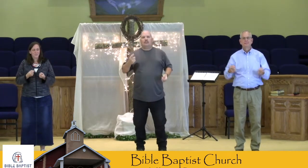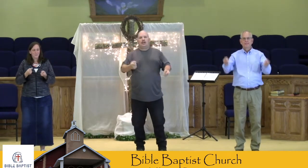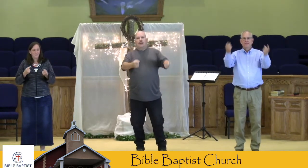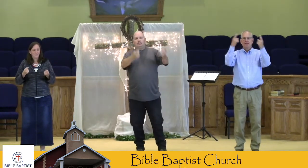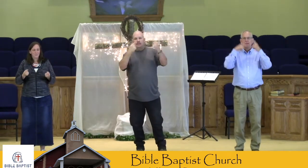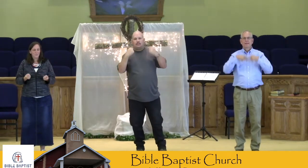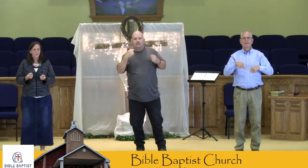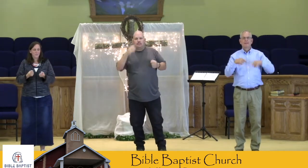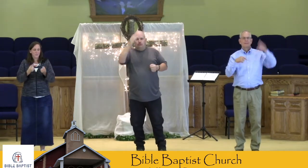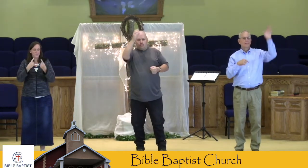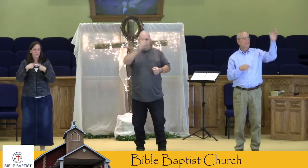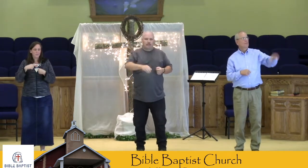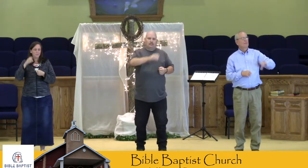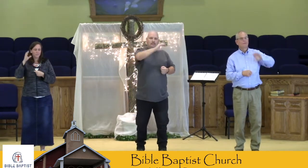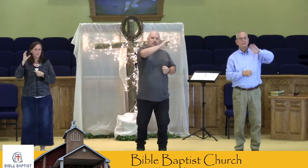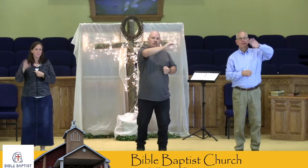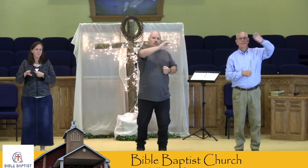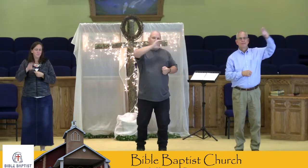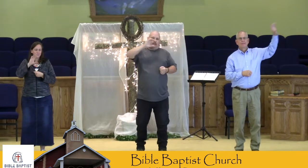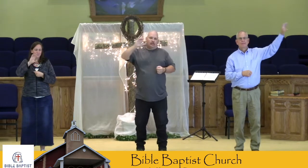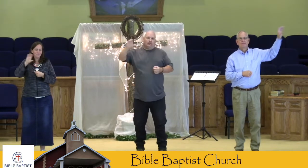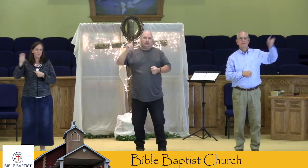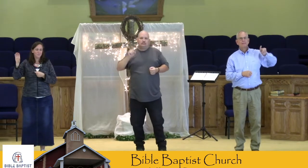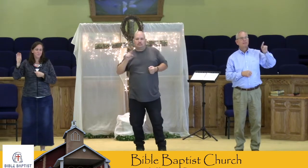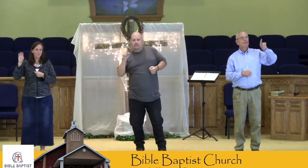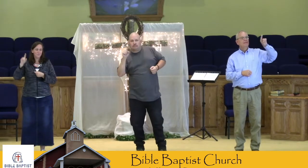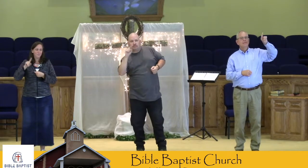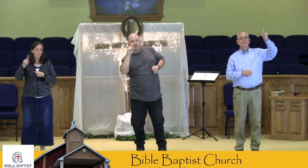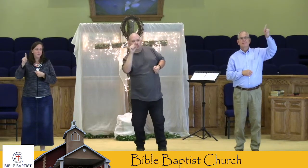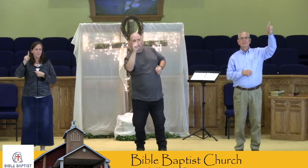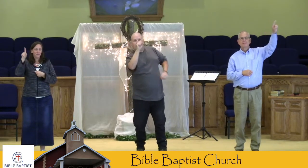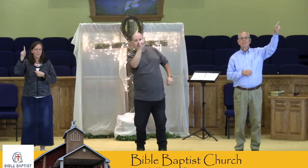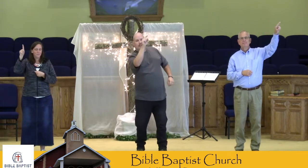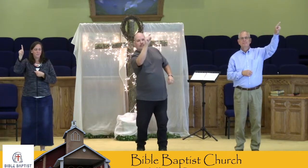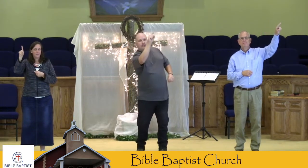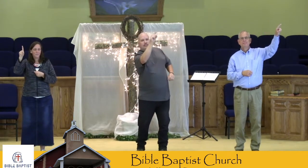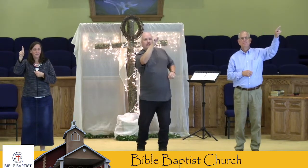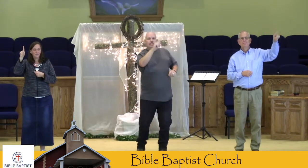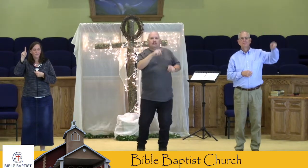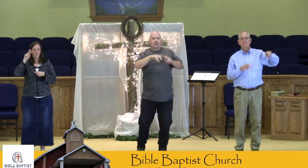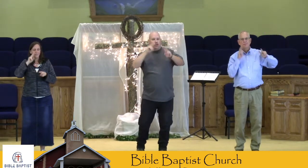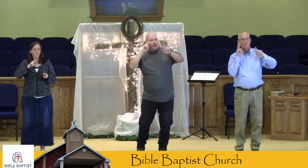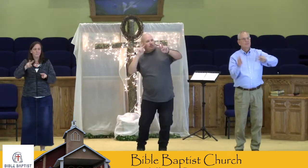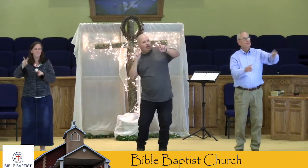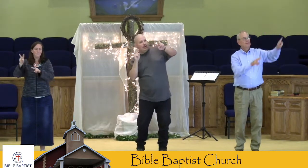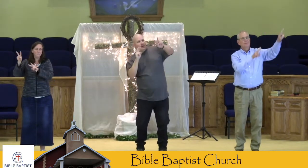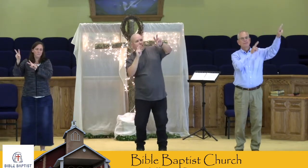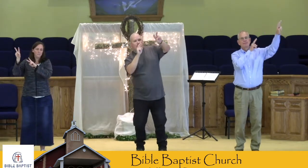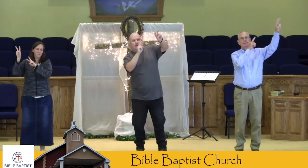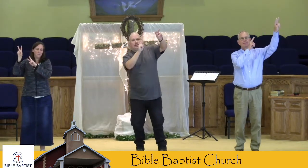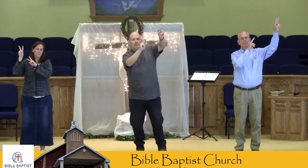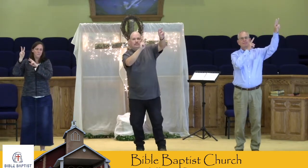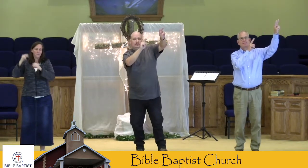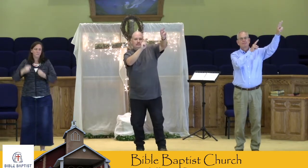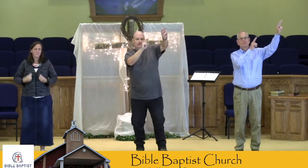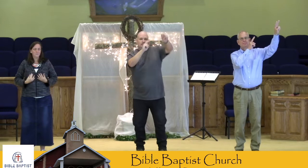Come to the cross upon Calvary, gaze on the